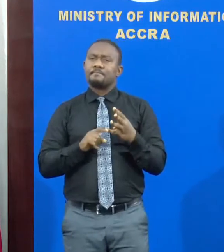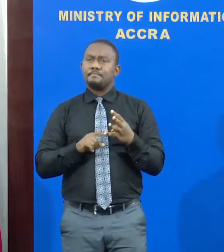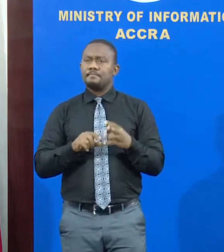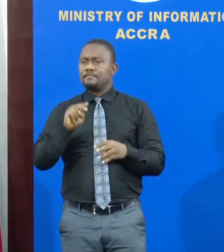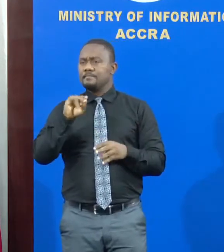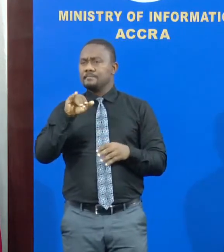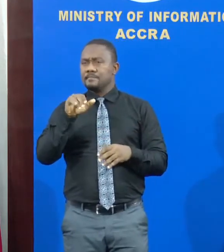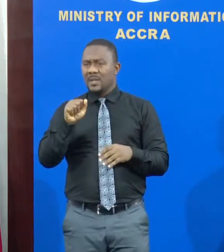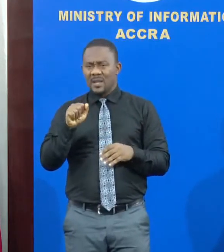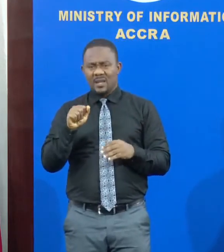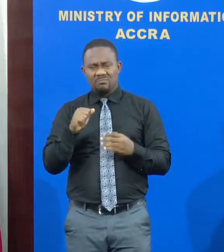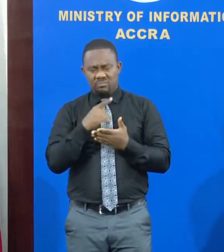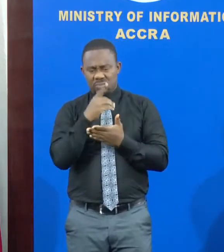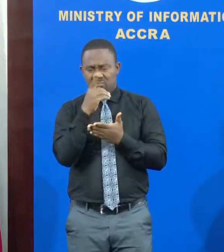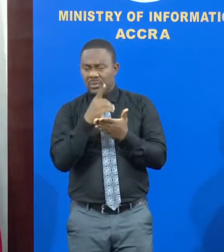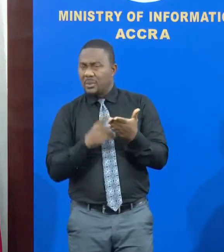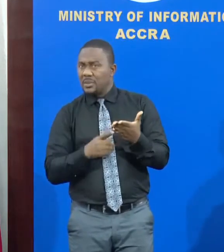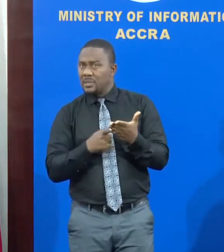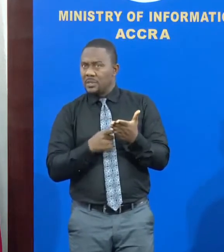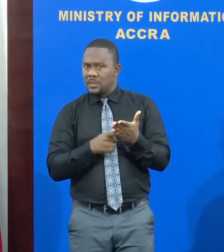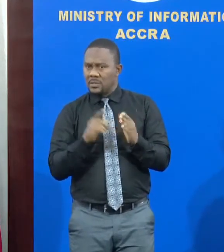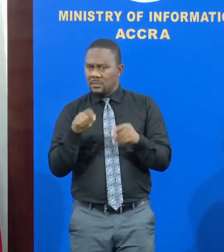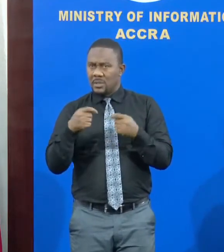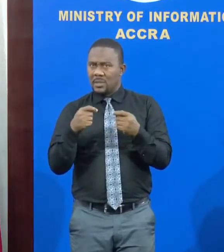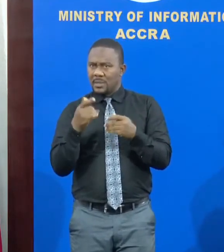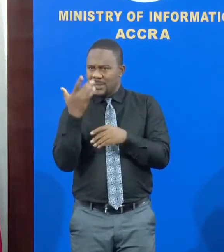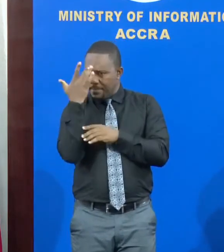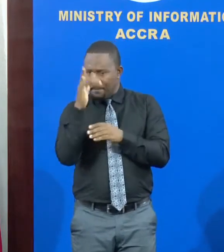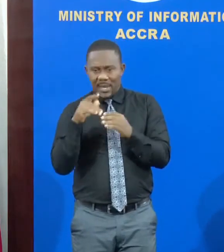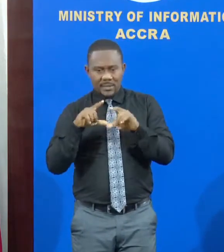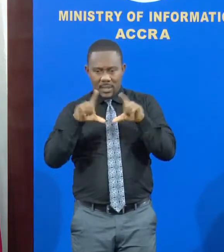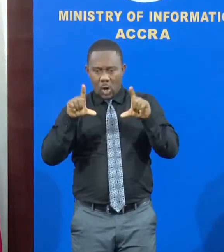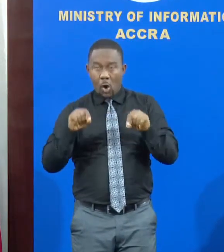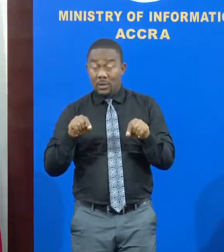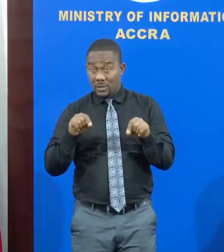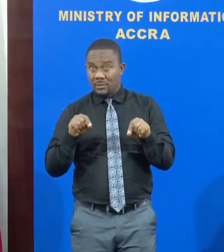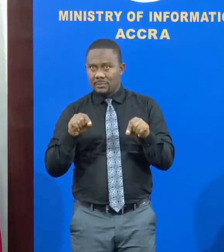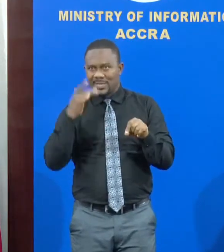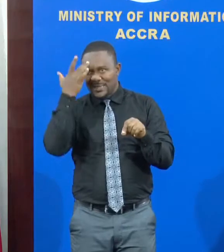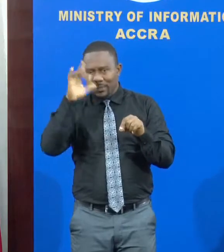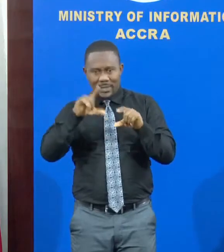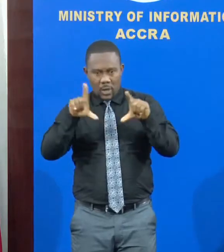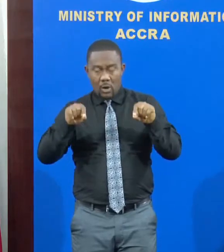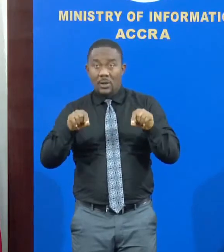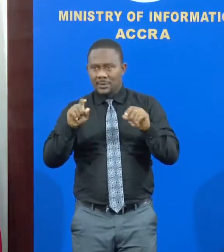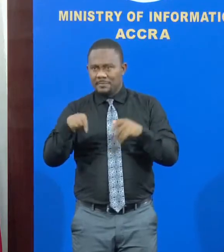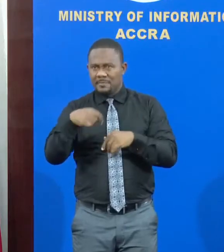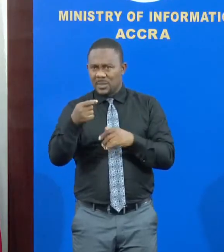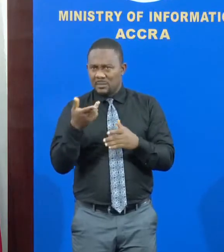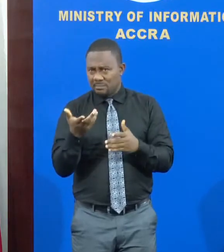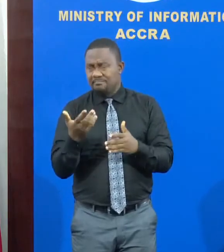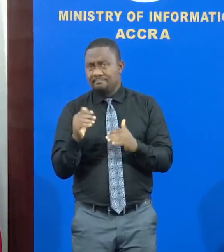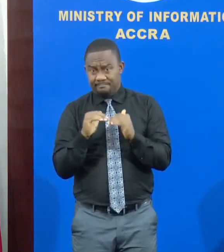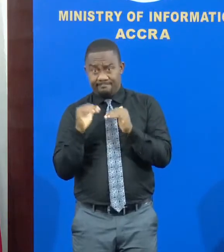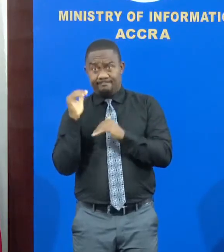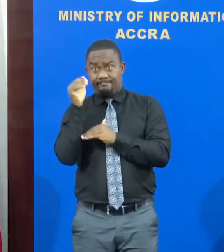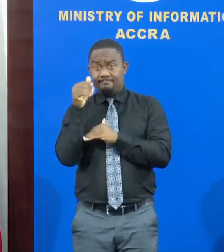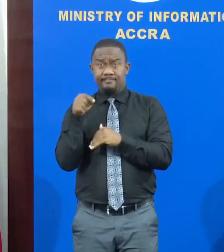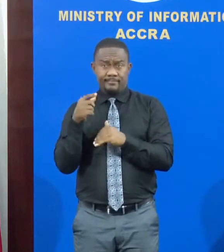System architecture to issue smart and dual interface cards to Ghanaians, and to upgrade